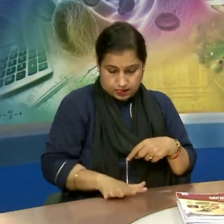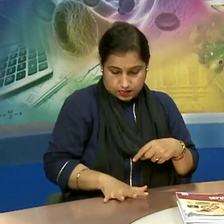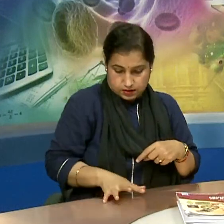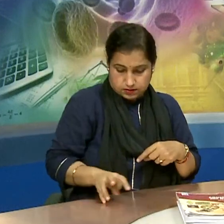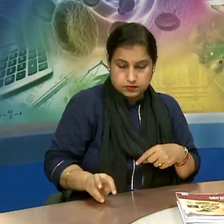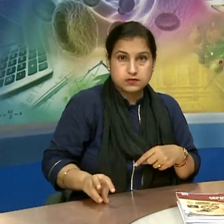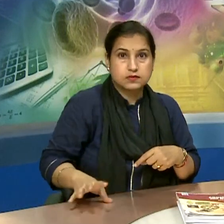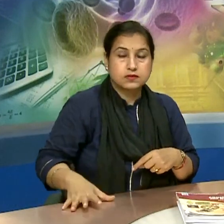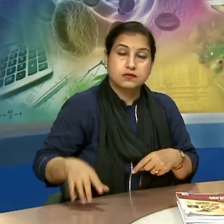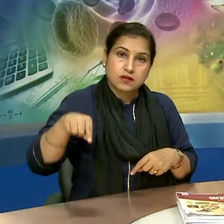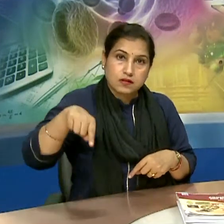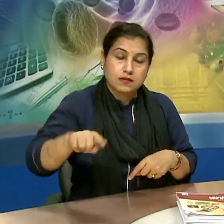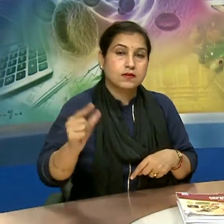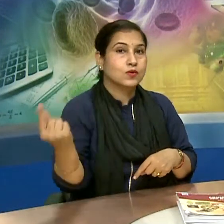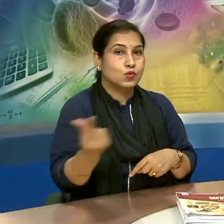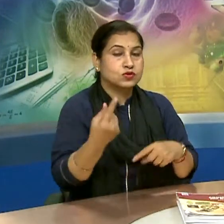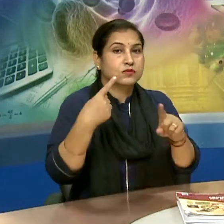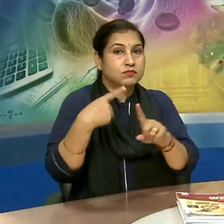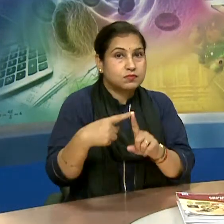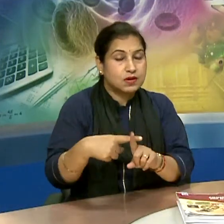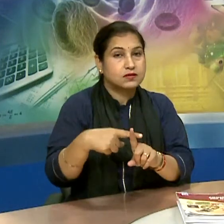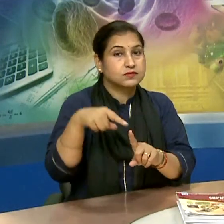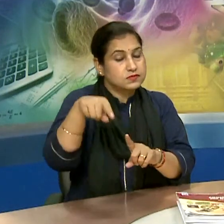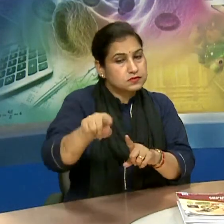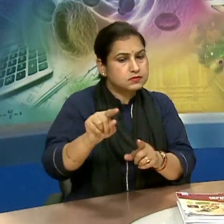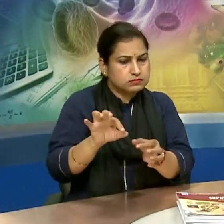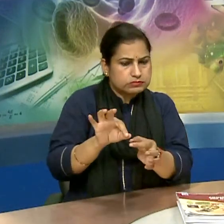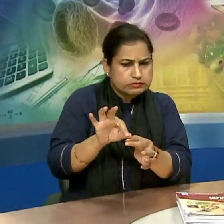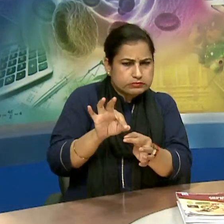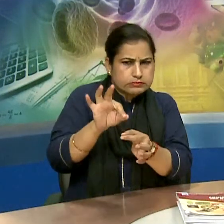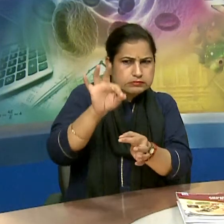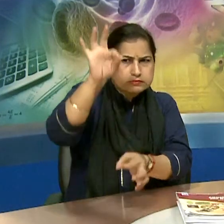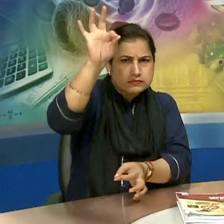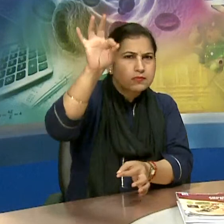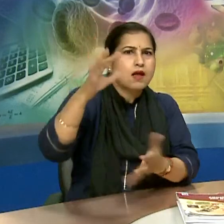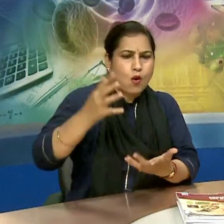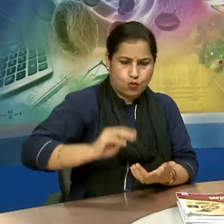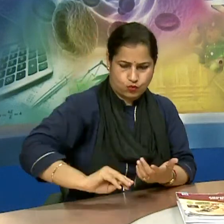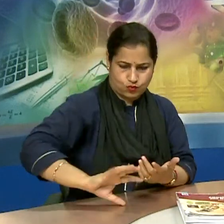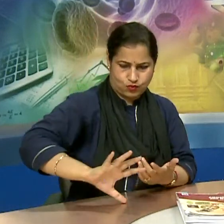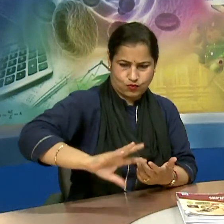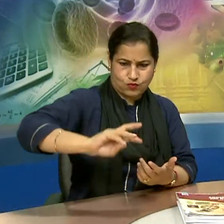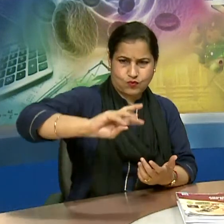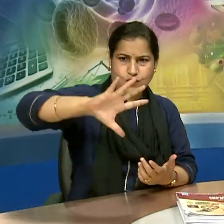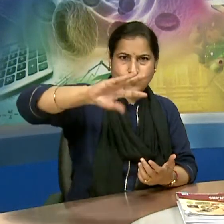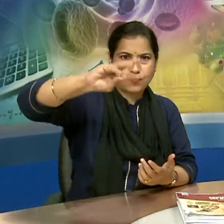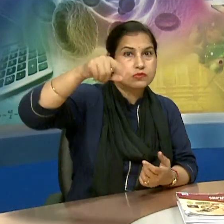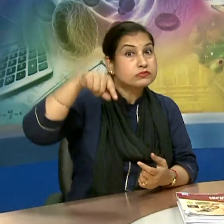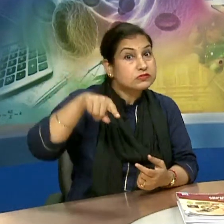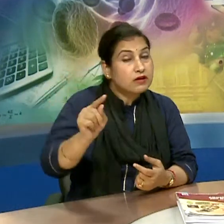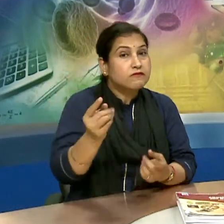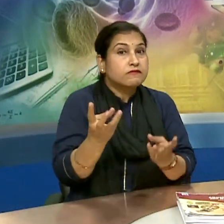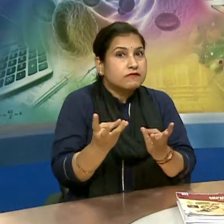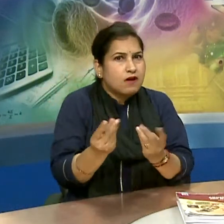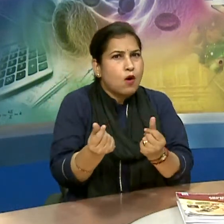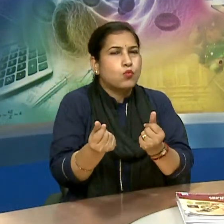hand span and in digit.